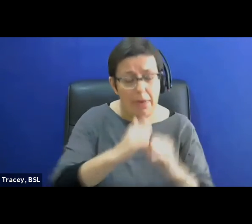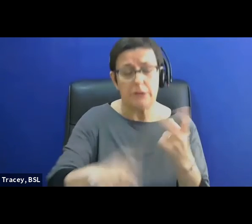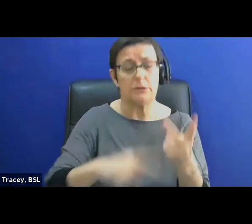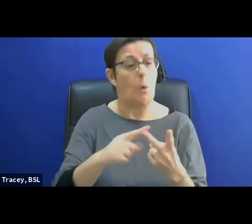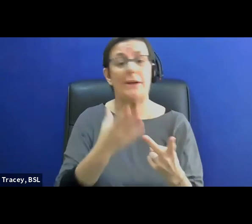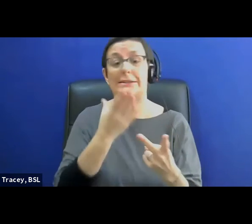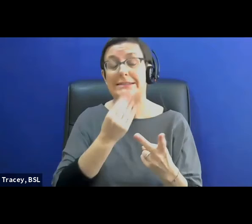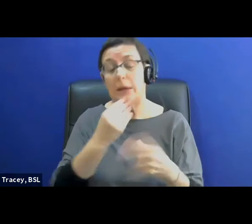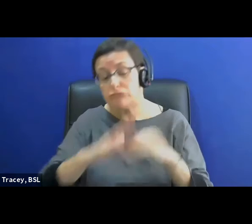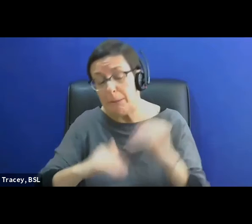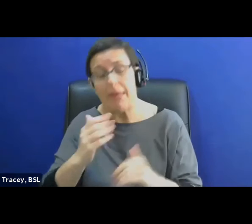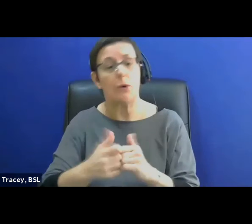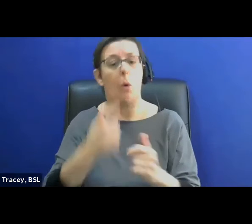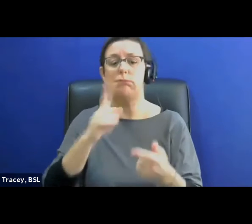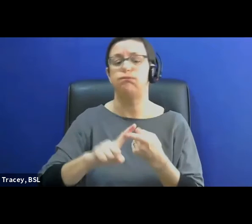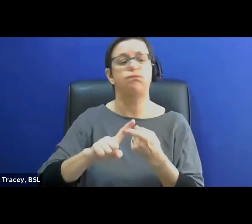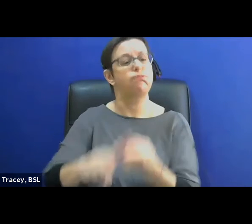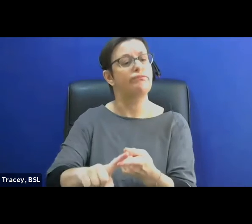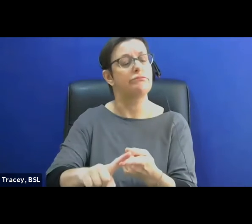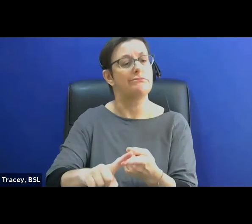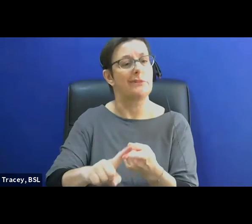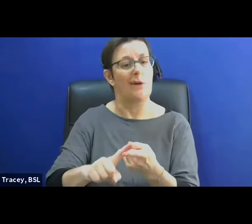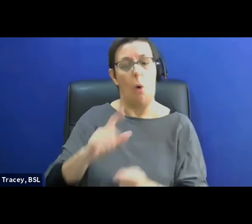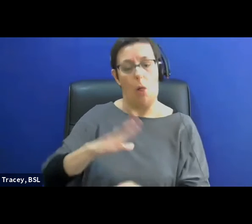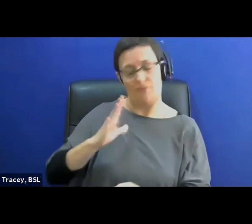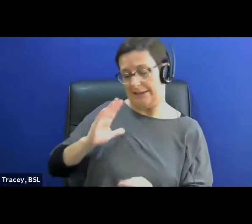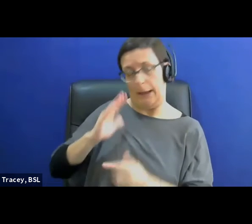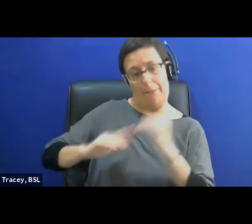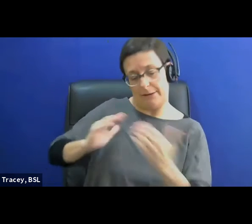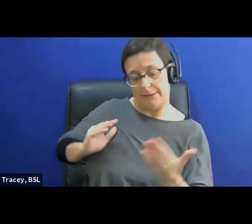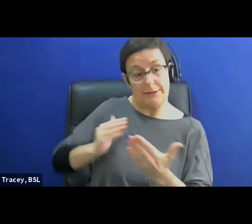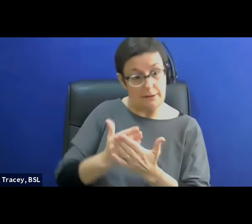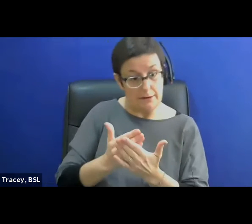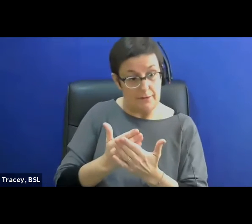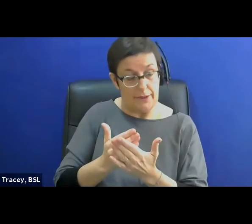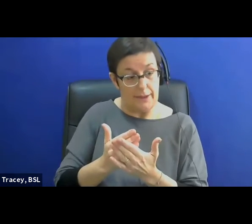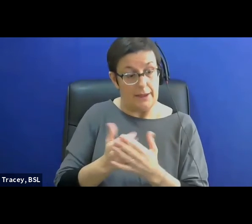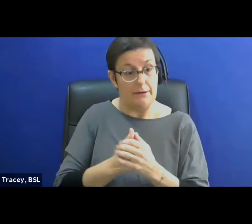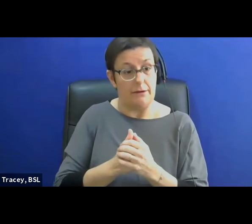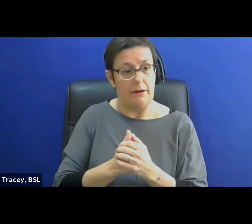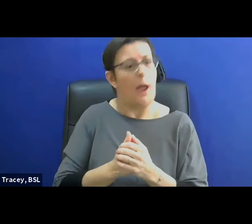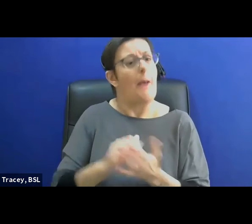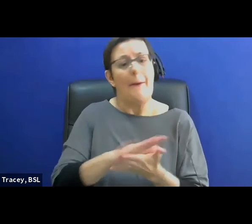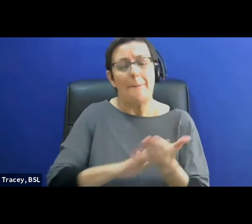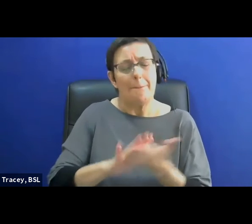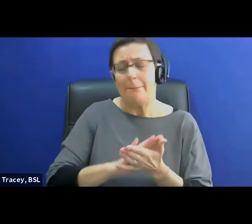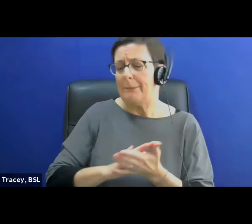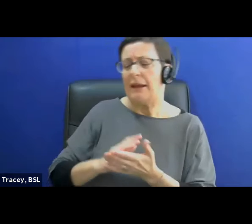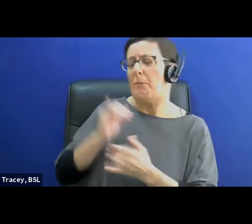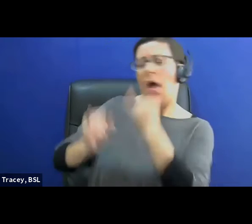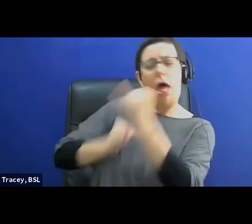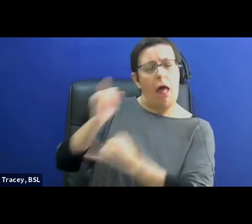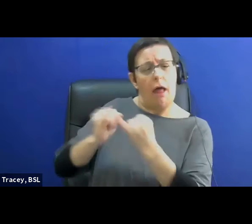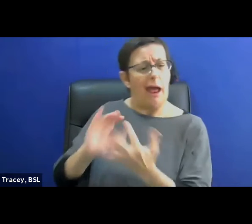This wasn't to try and take the place of the specific access consultants that the